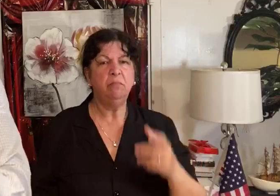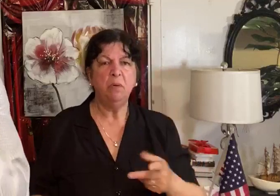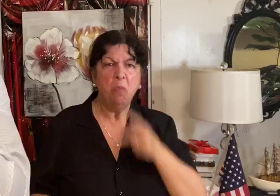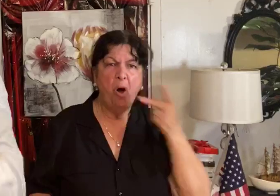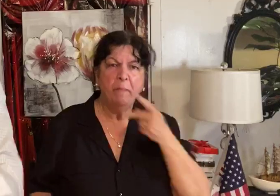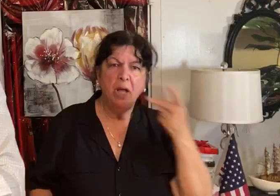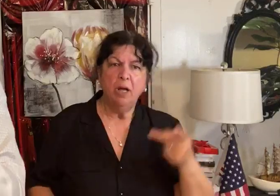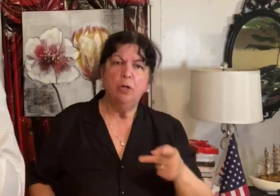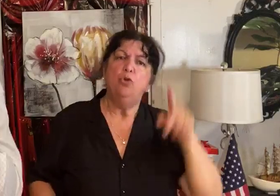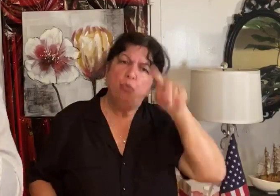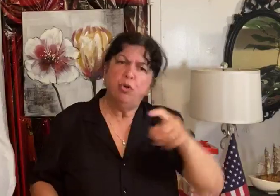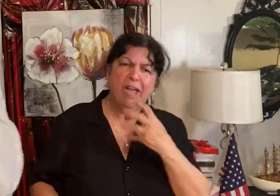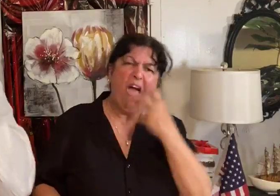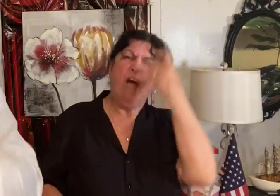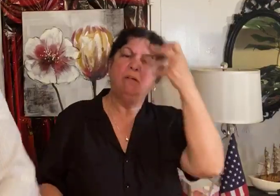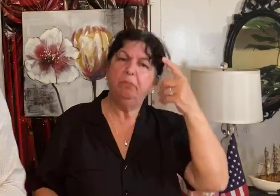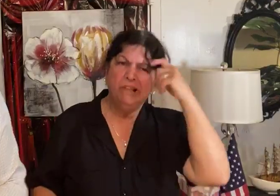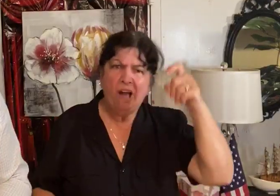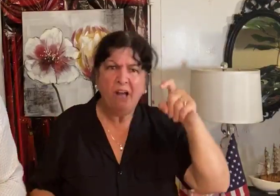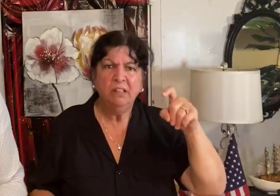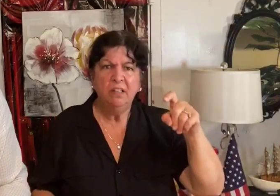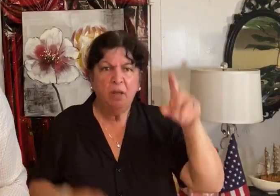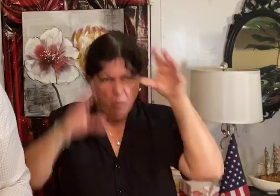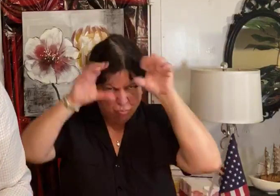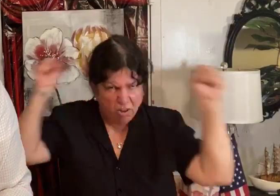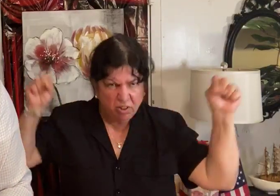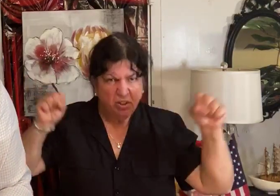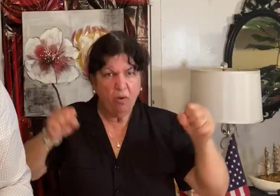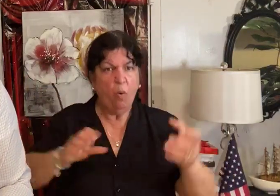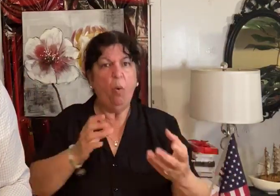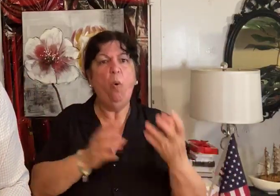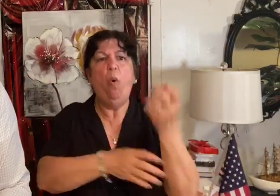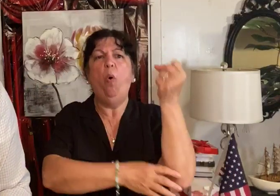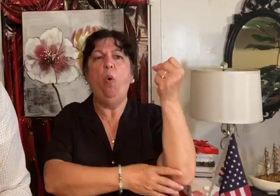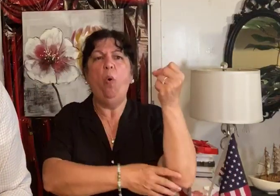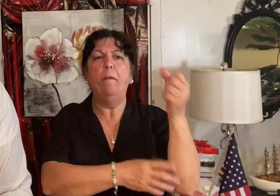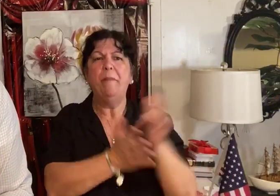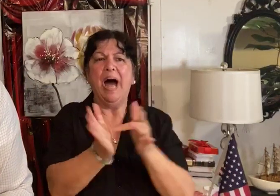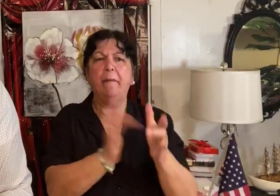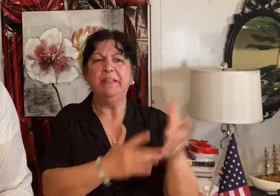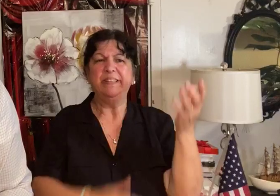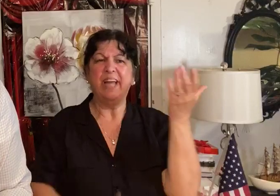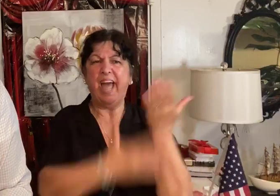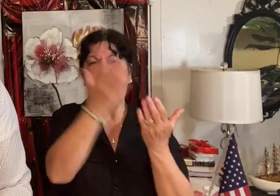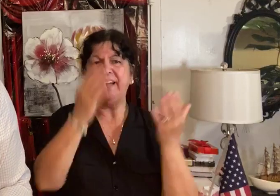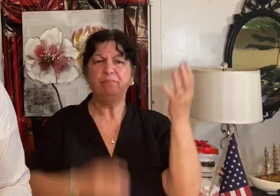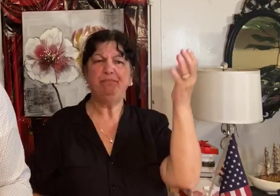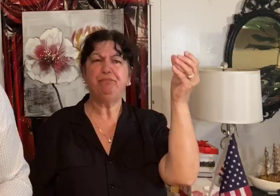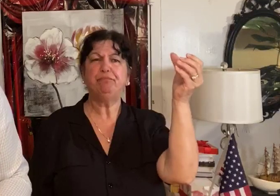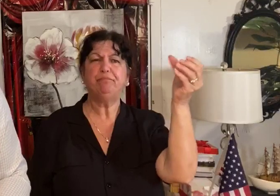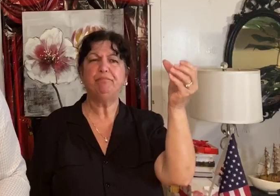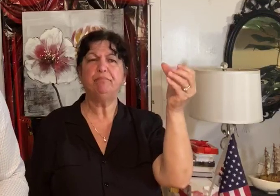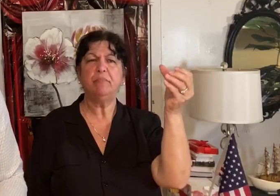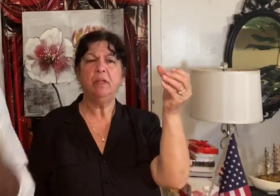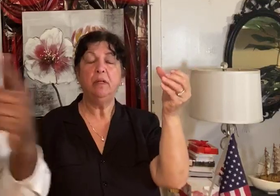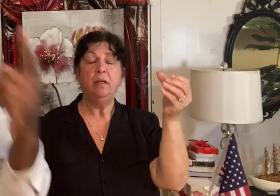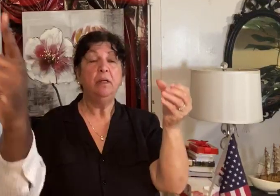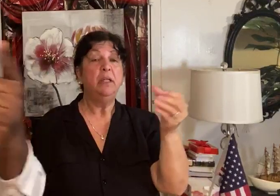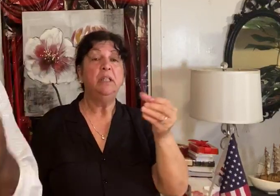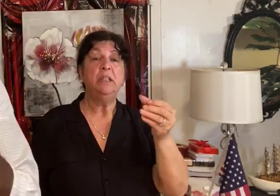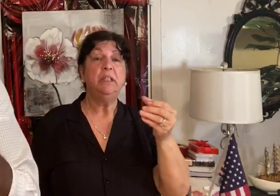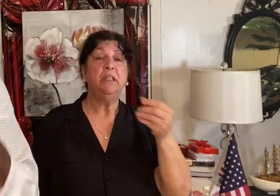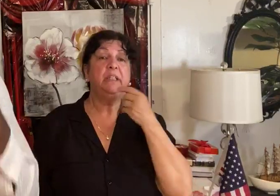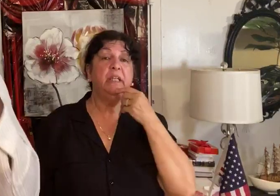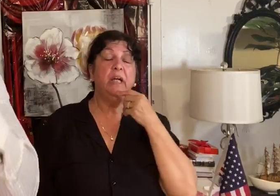You're supposed to get angry because the president held the Bible in his hand. Listen to me. They said that I'm supposed